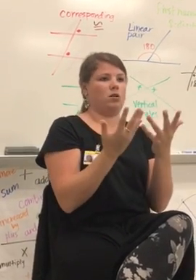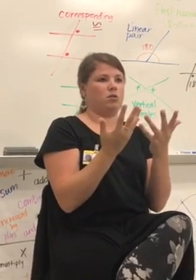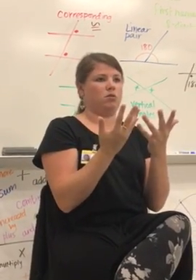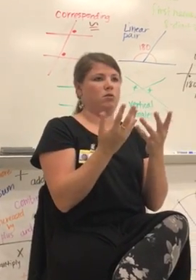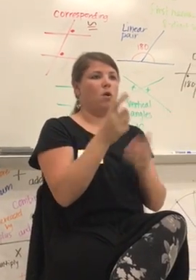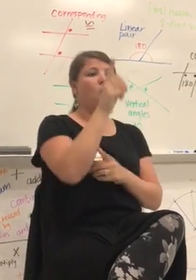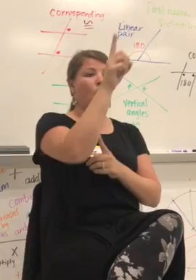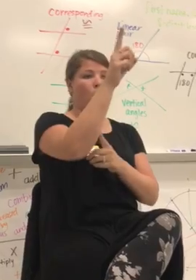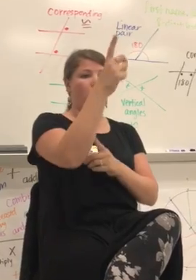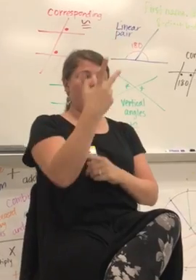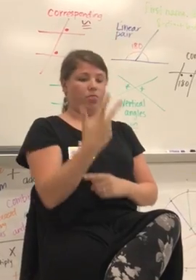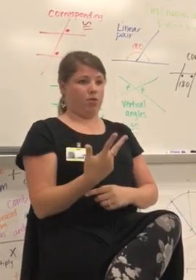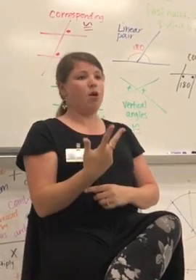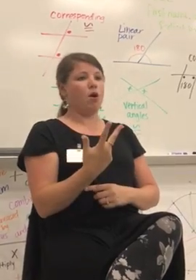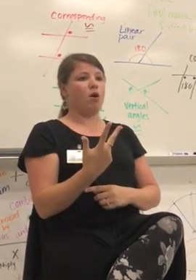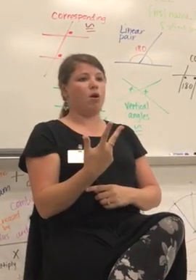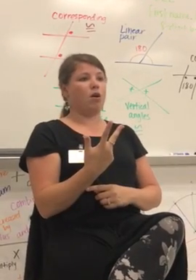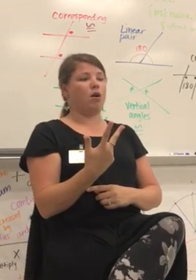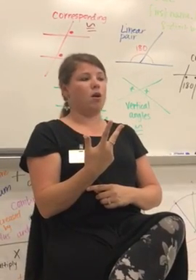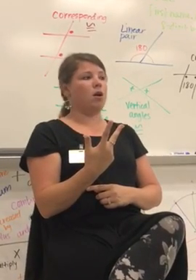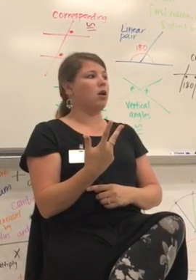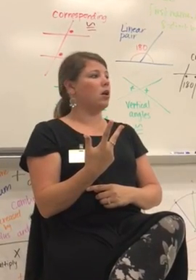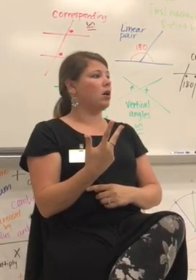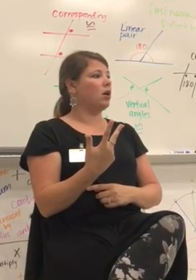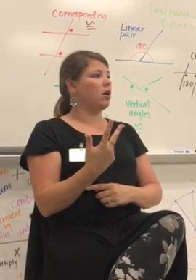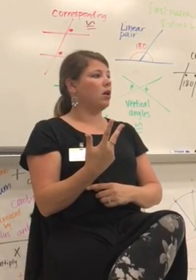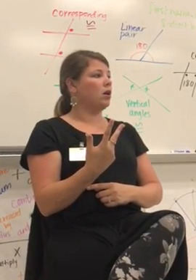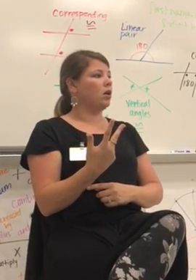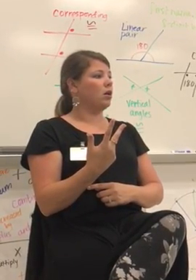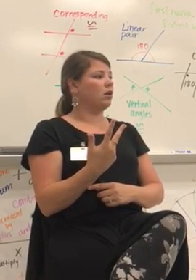1 over 3 or 1/3. What's next?